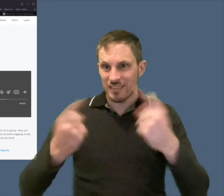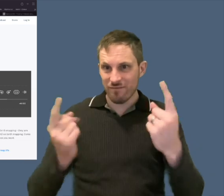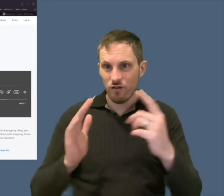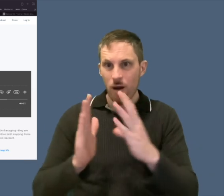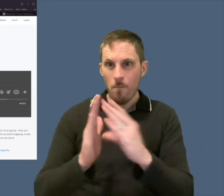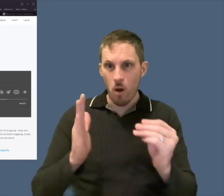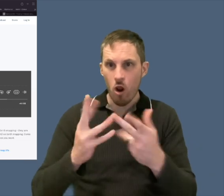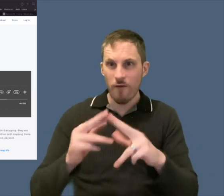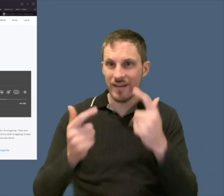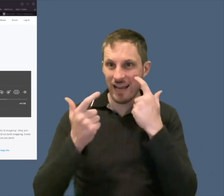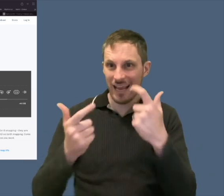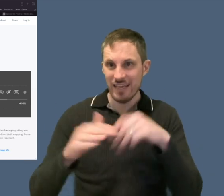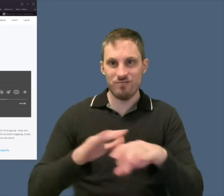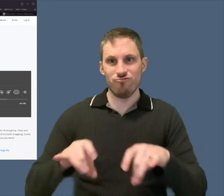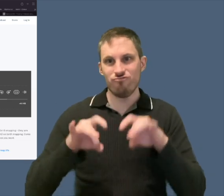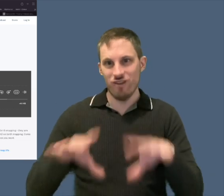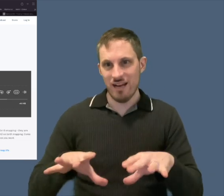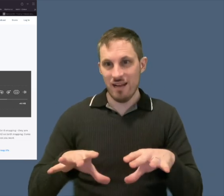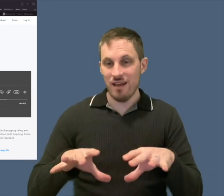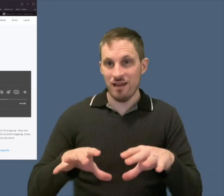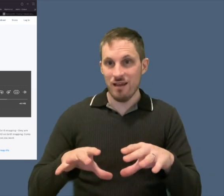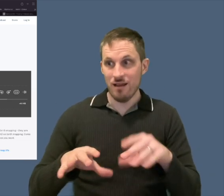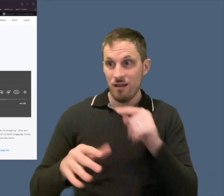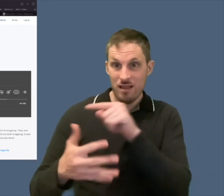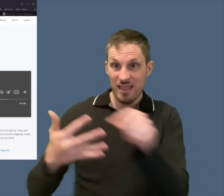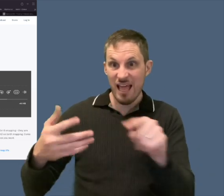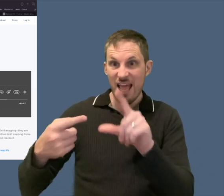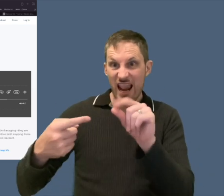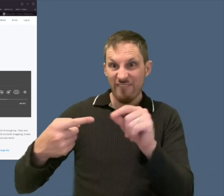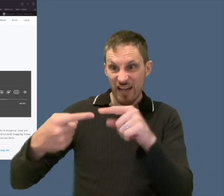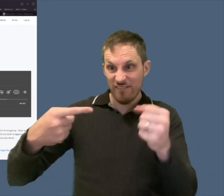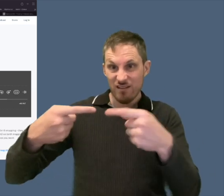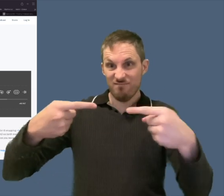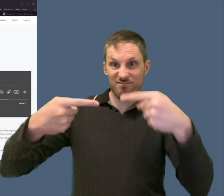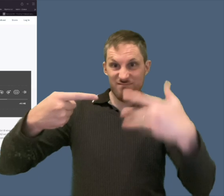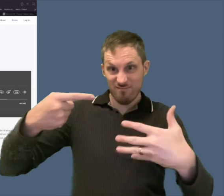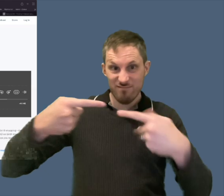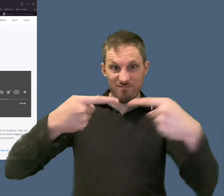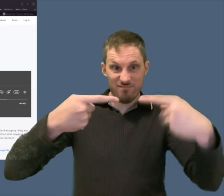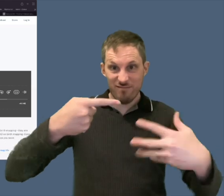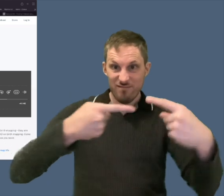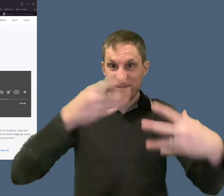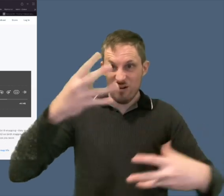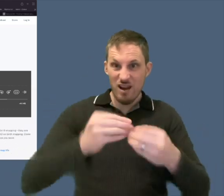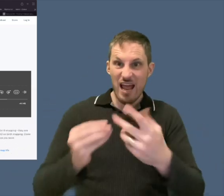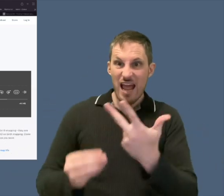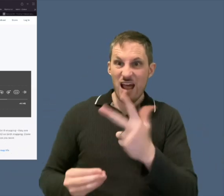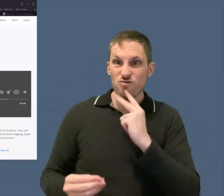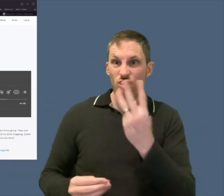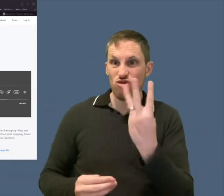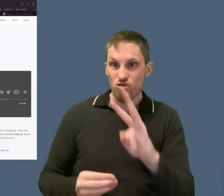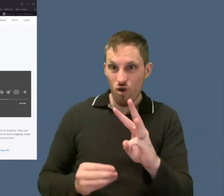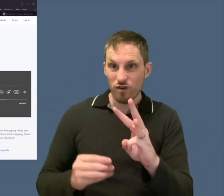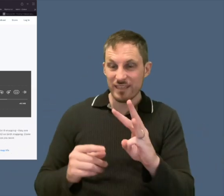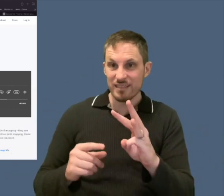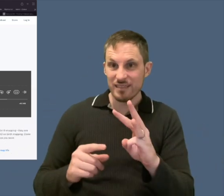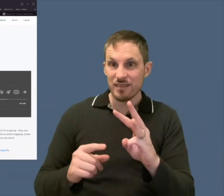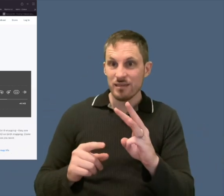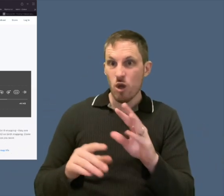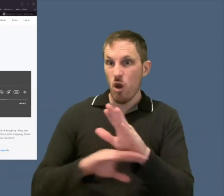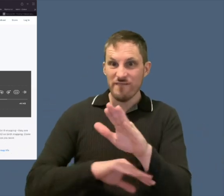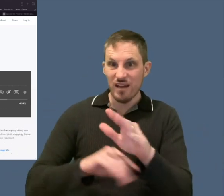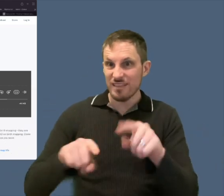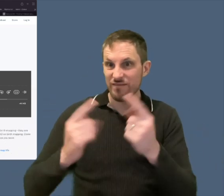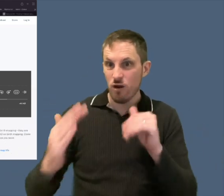in Australia, and within those 11 different models, there's 830 plus different approaches